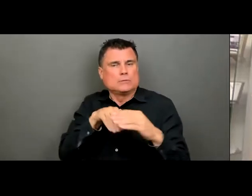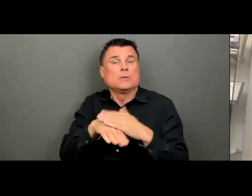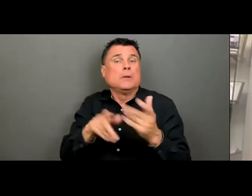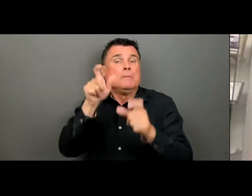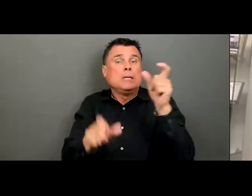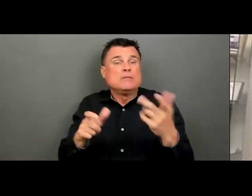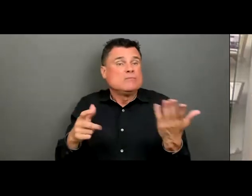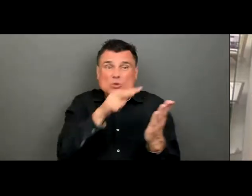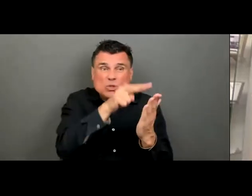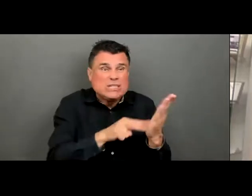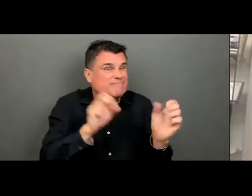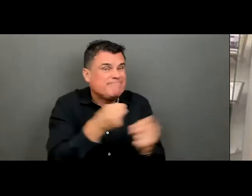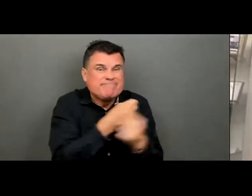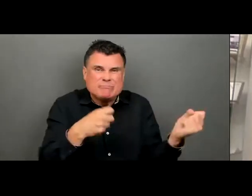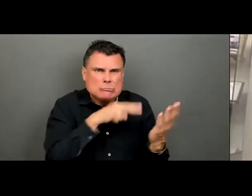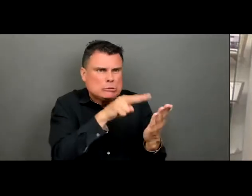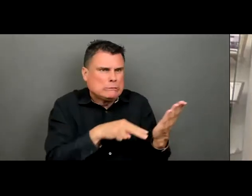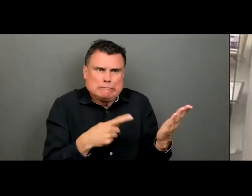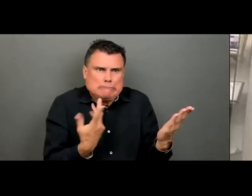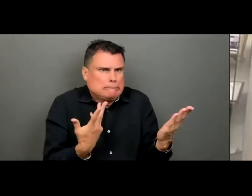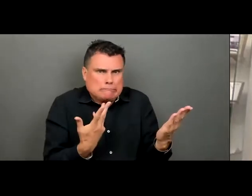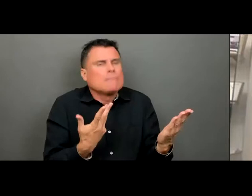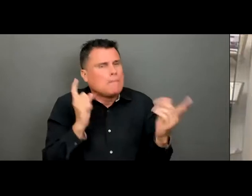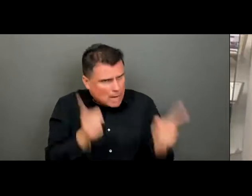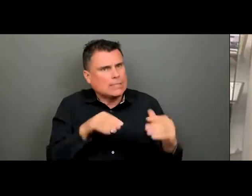to make it also inclusive for persons with